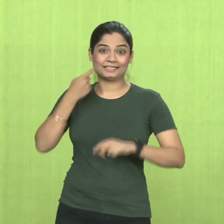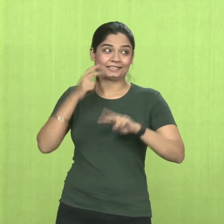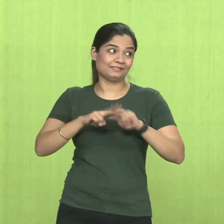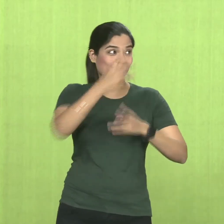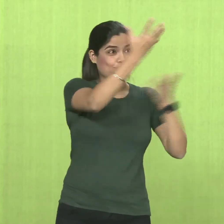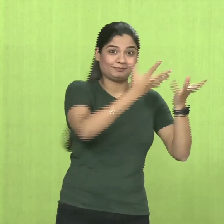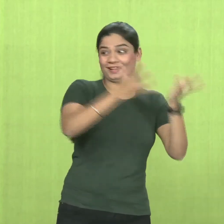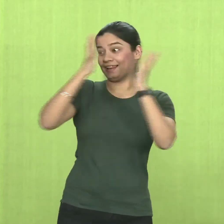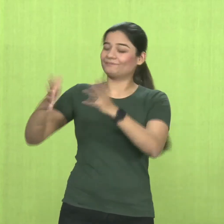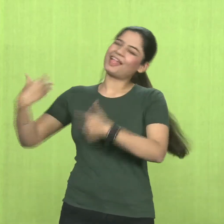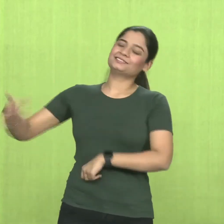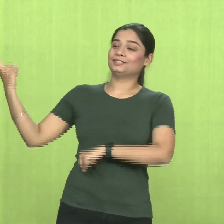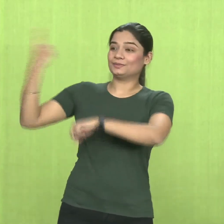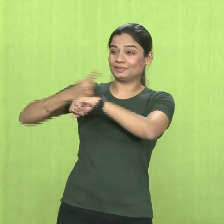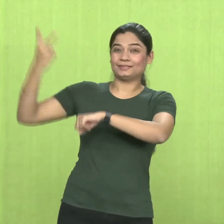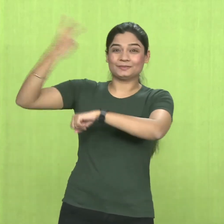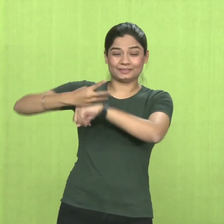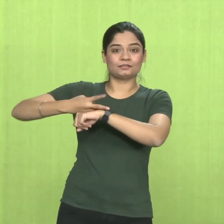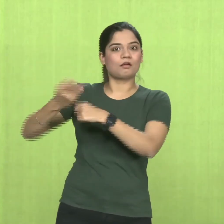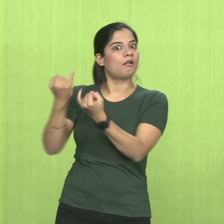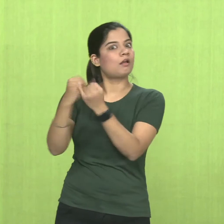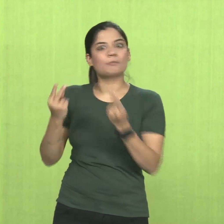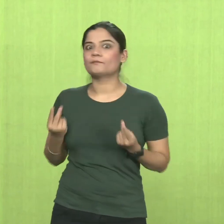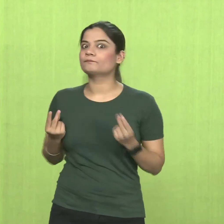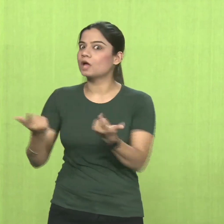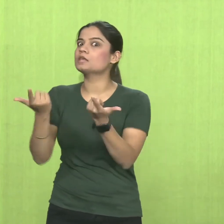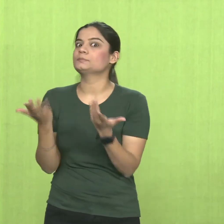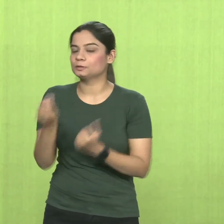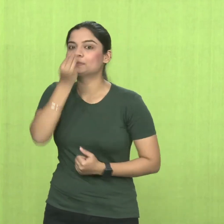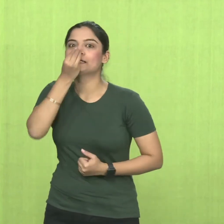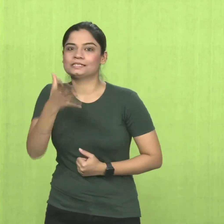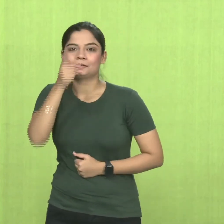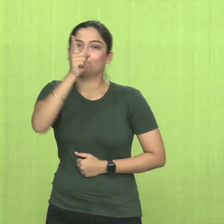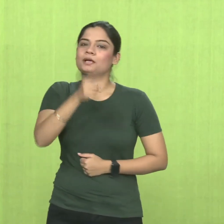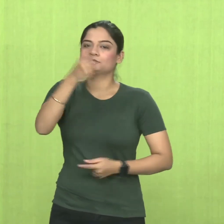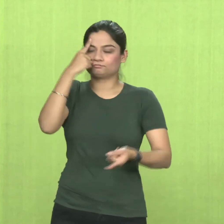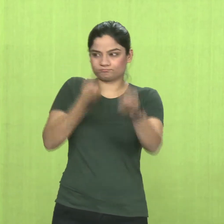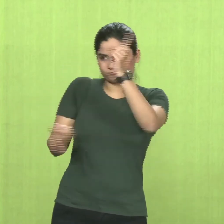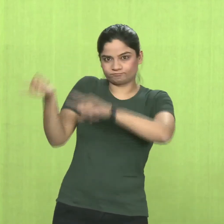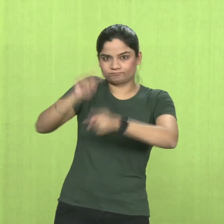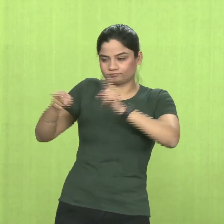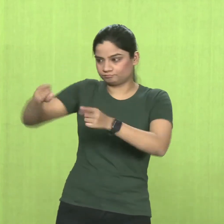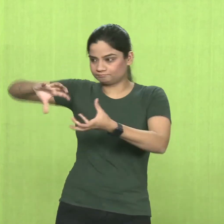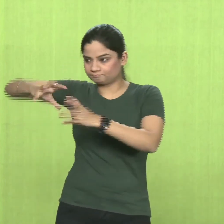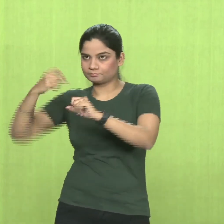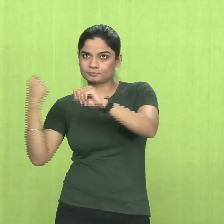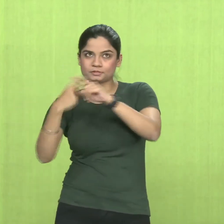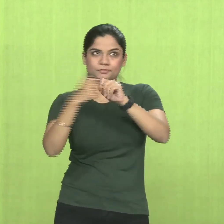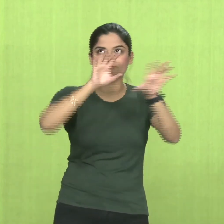So whenever we've bought or purchased a food, we have to be quite mindful that we are storing it well, be it